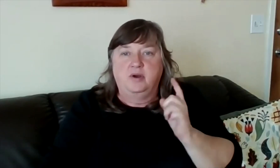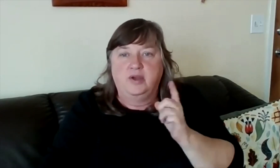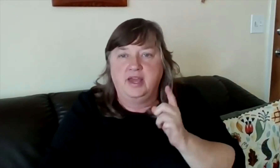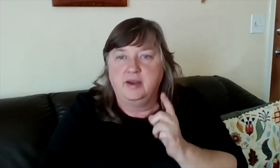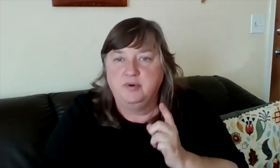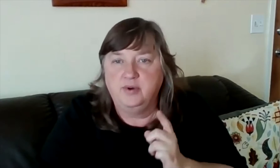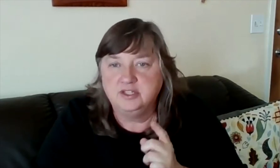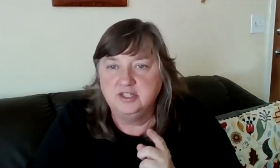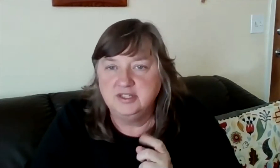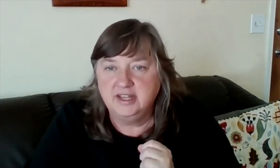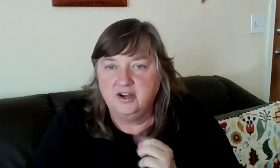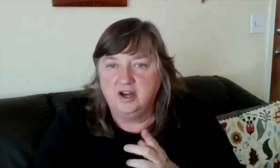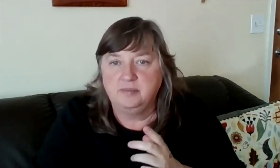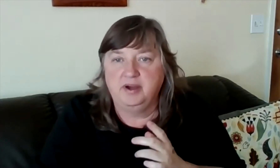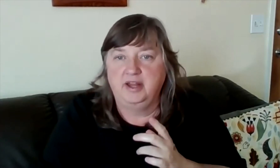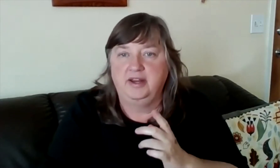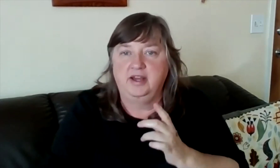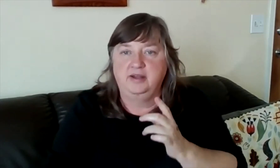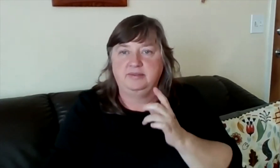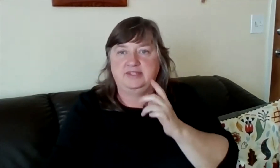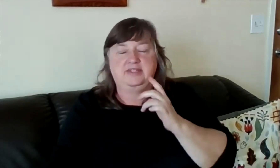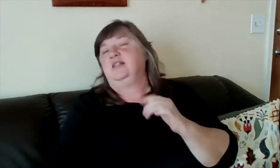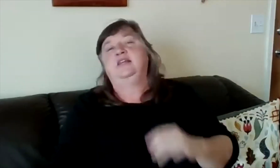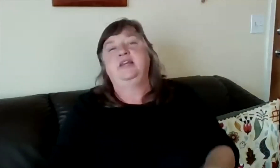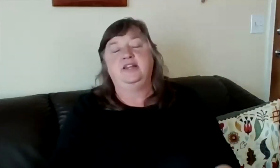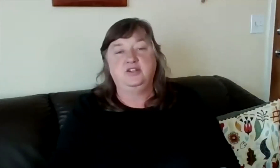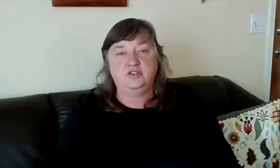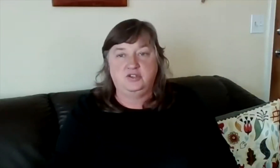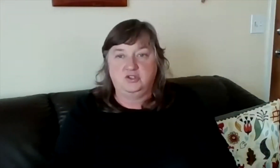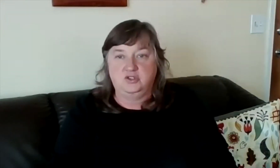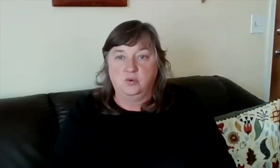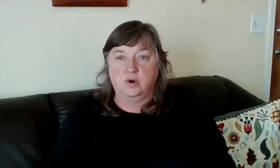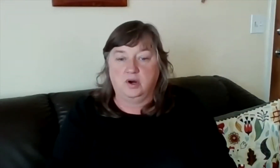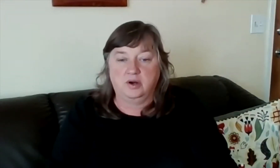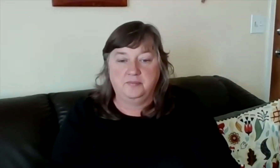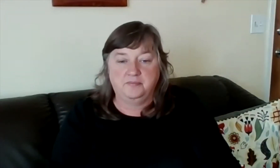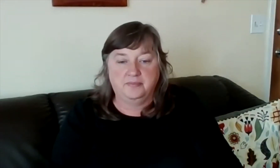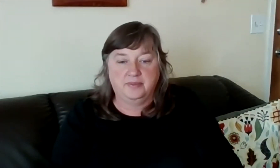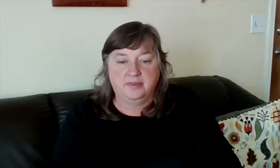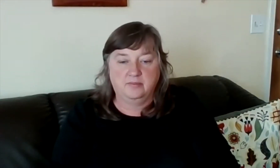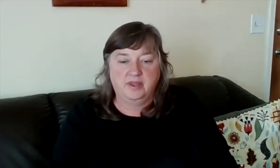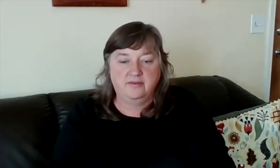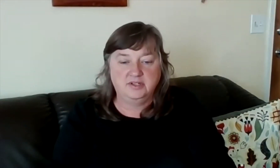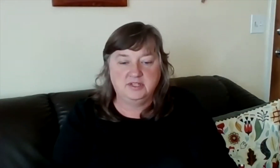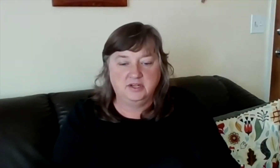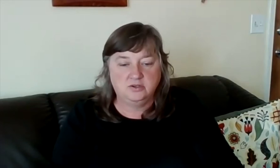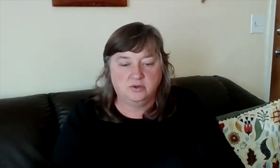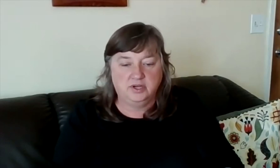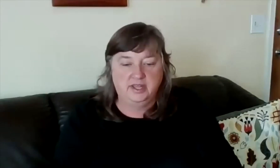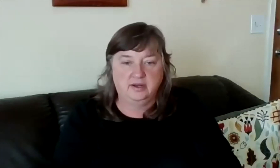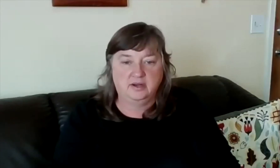Okay, a couple questions to get caught up on. Ceiling and door. We haven't done door yet.